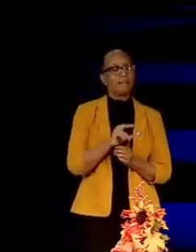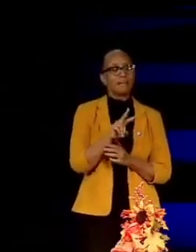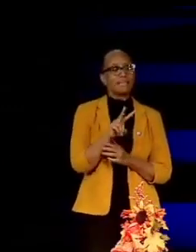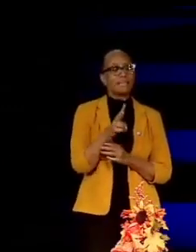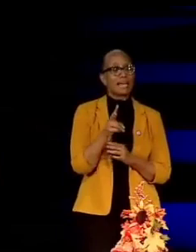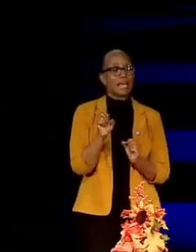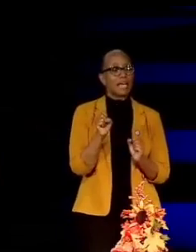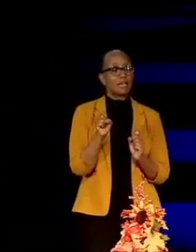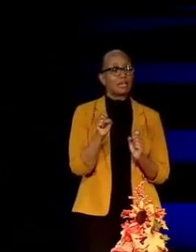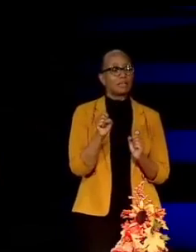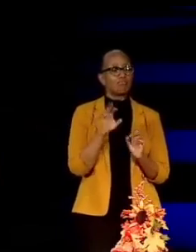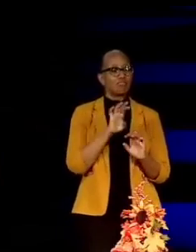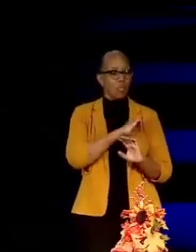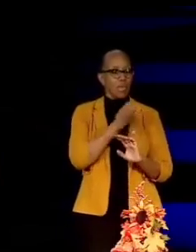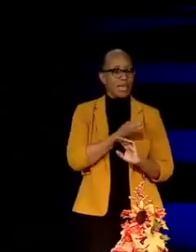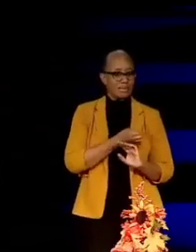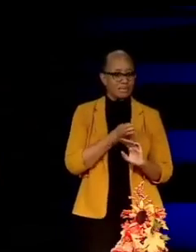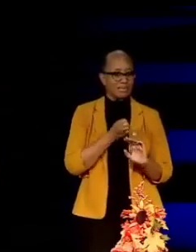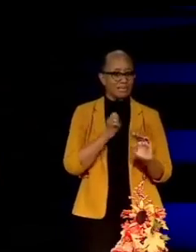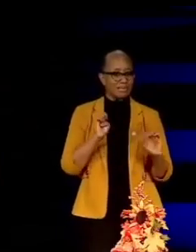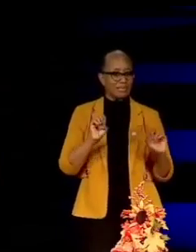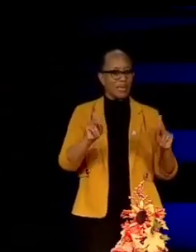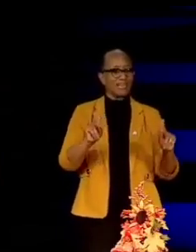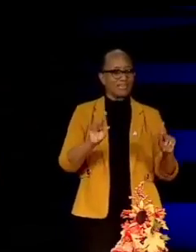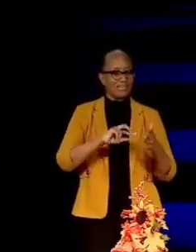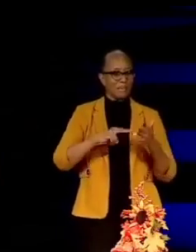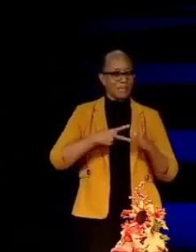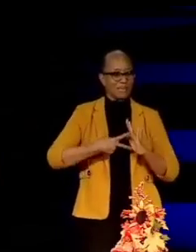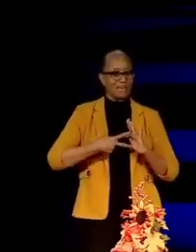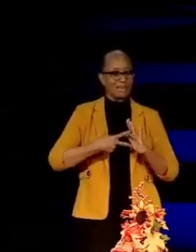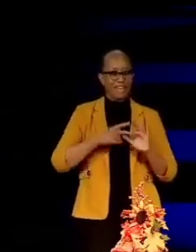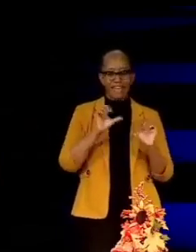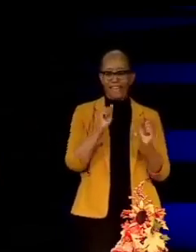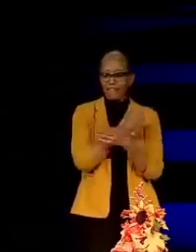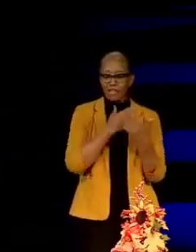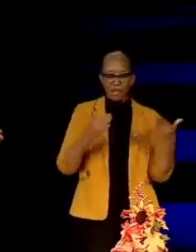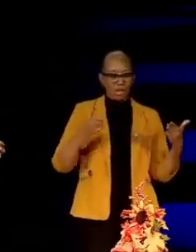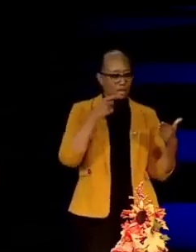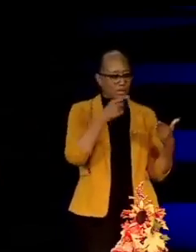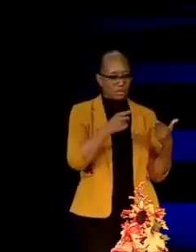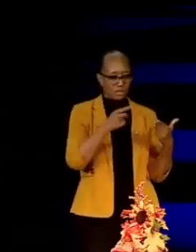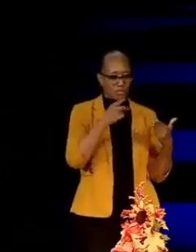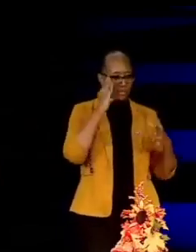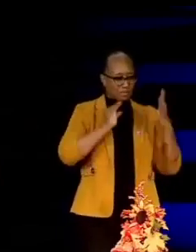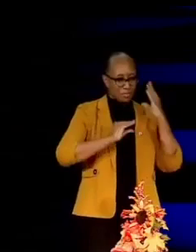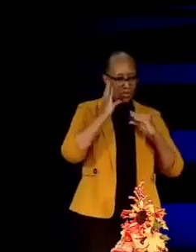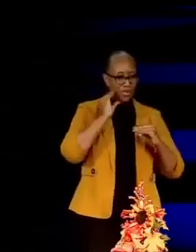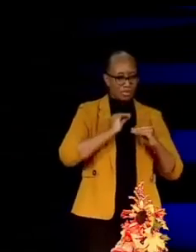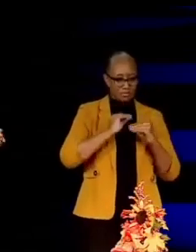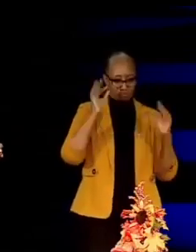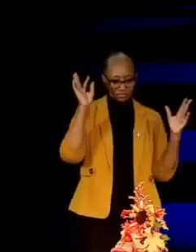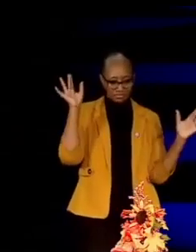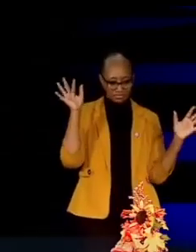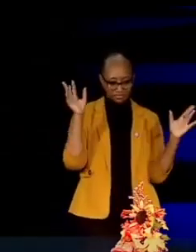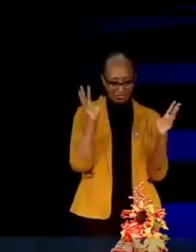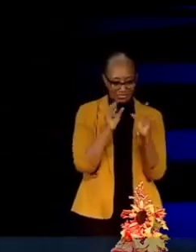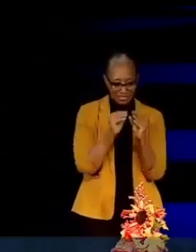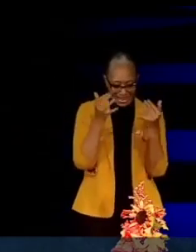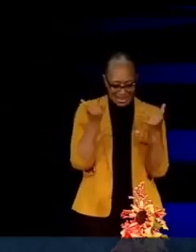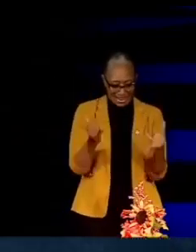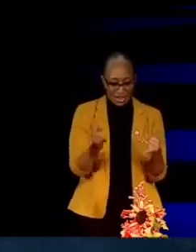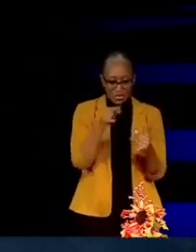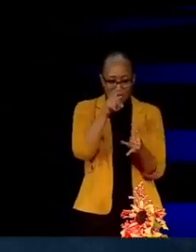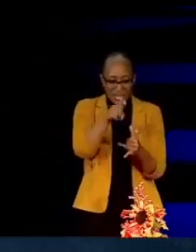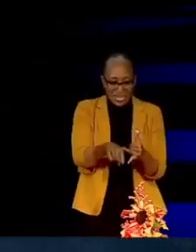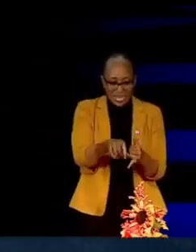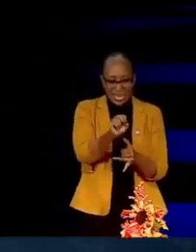wind requires something to get us through all the other points that I made, and it is supernatural